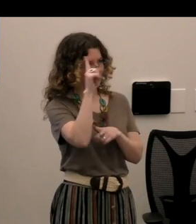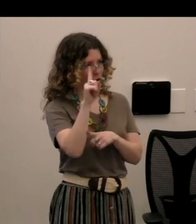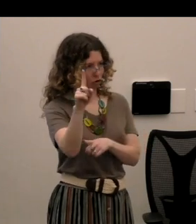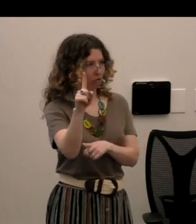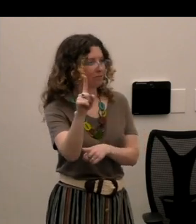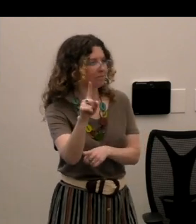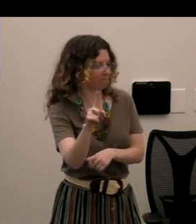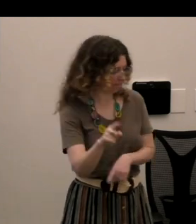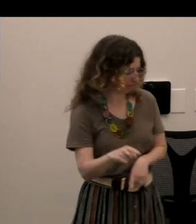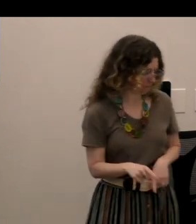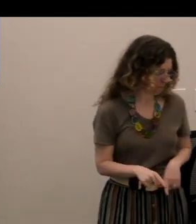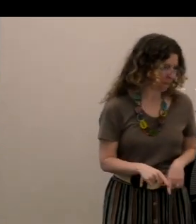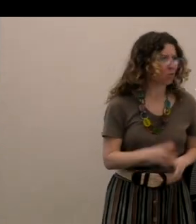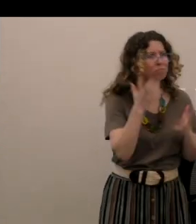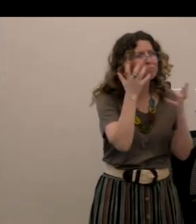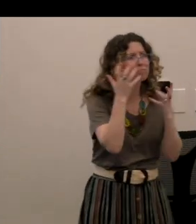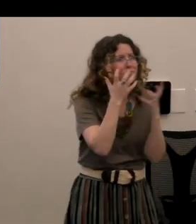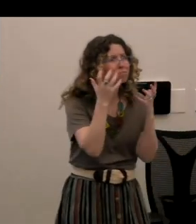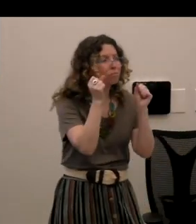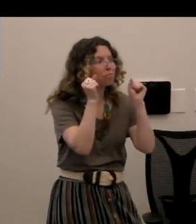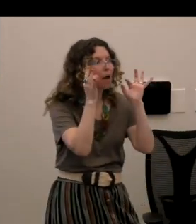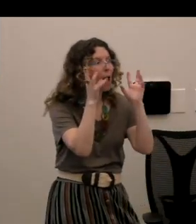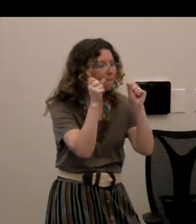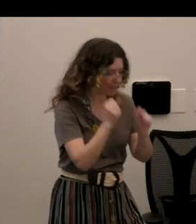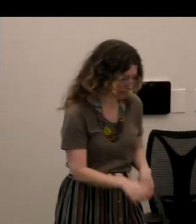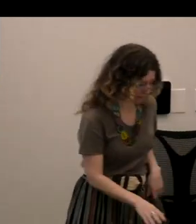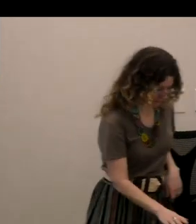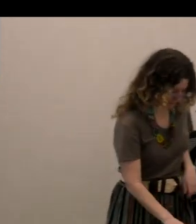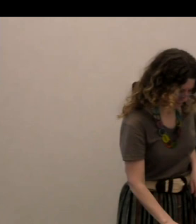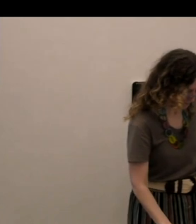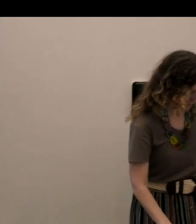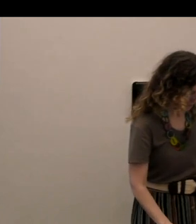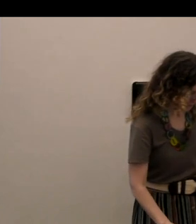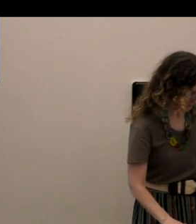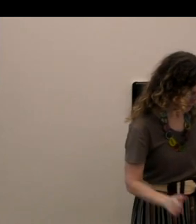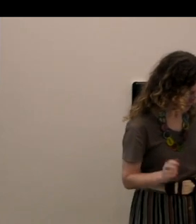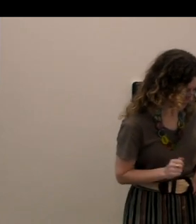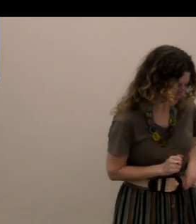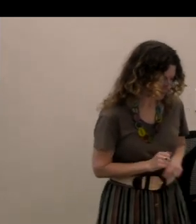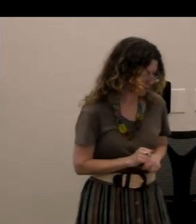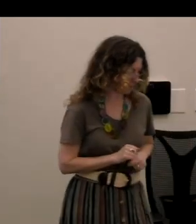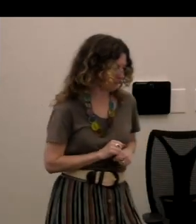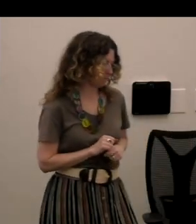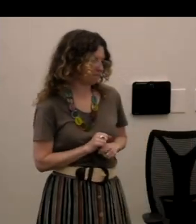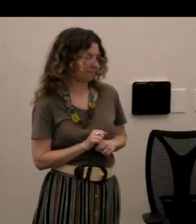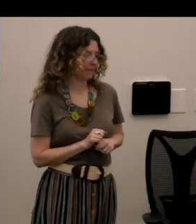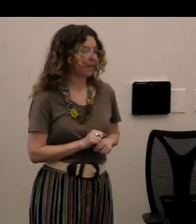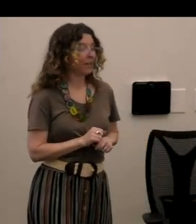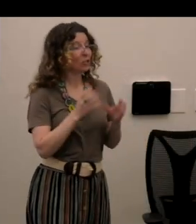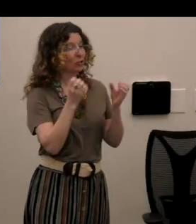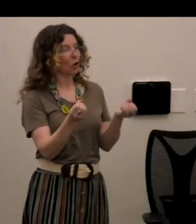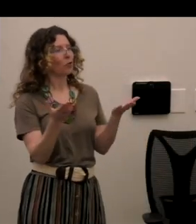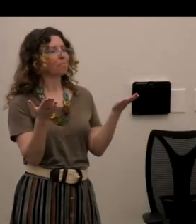The sign for that movie is this, sort of a Z from the forehead. I don't know if you know that, but this is amazing stuff.